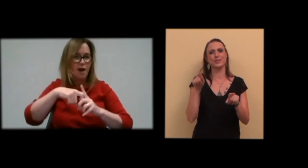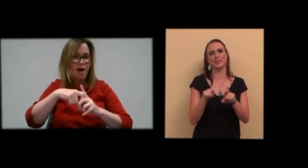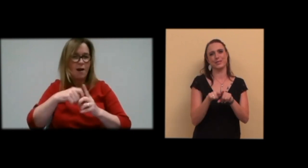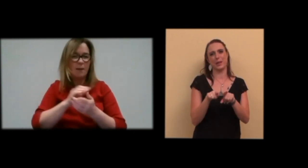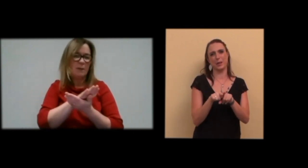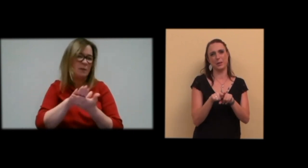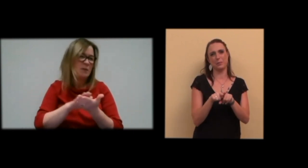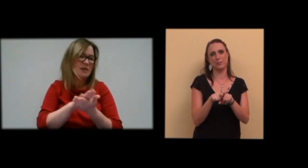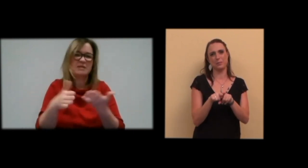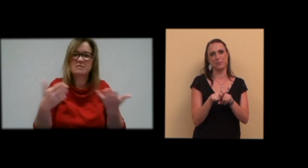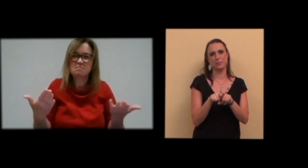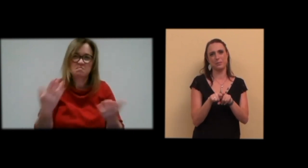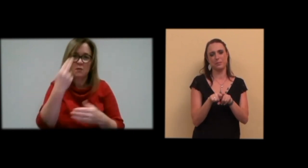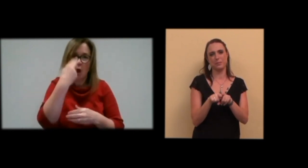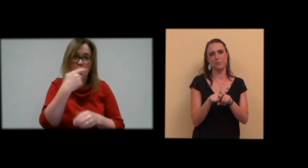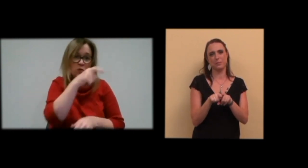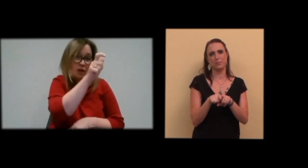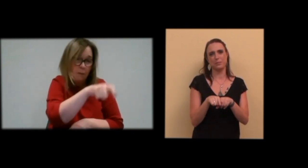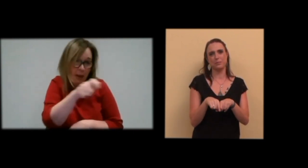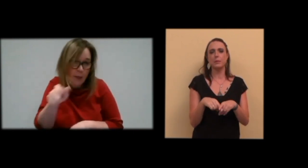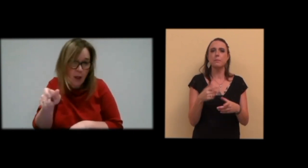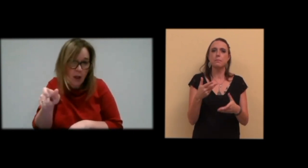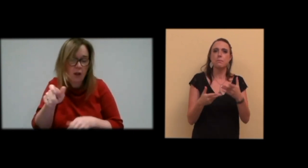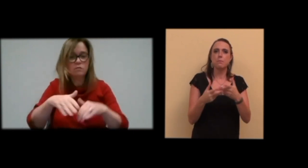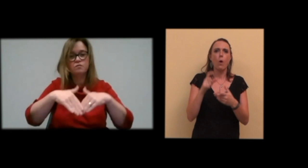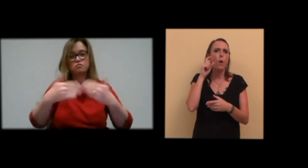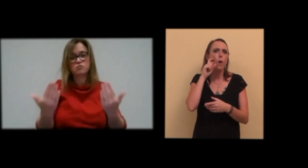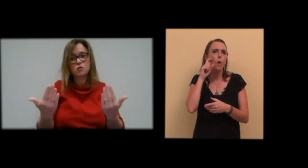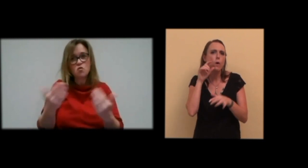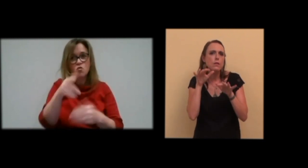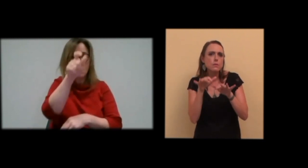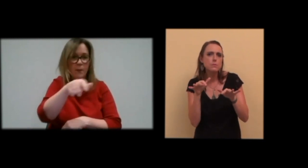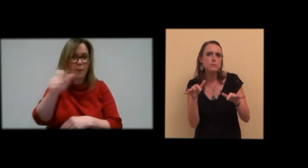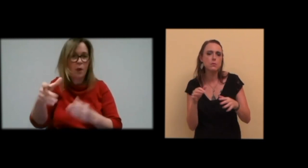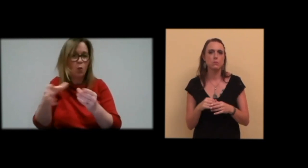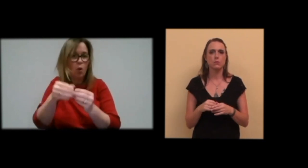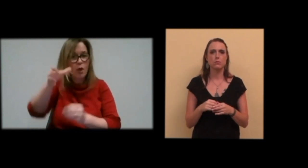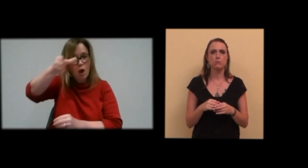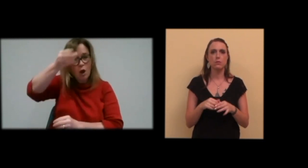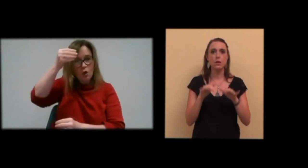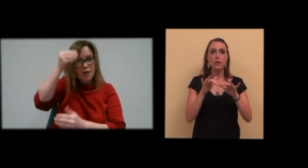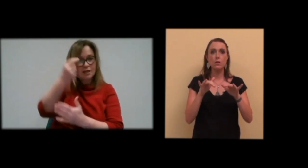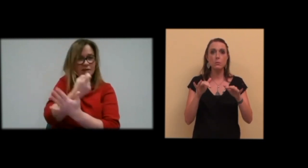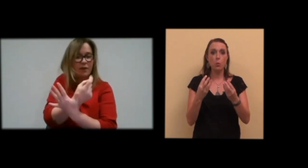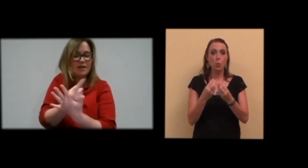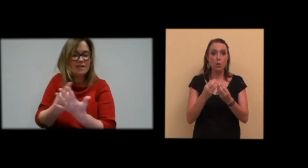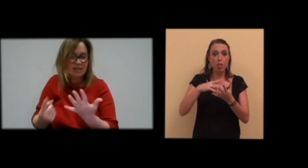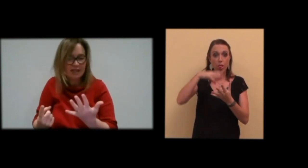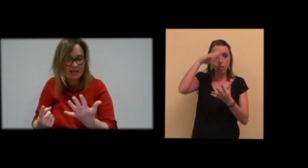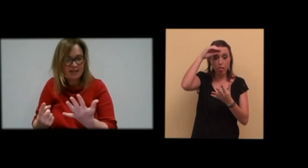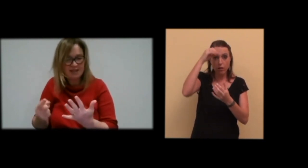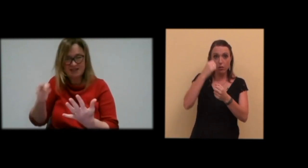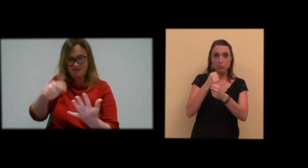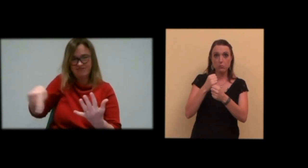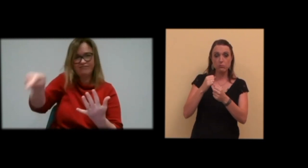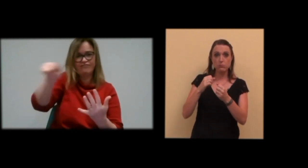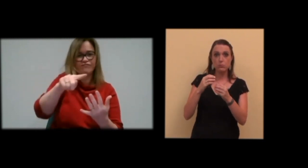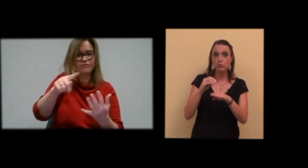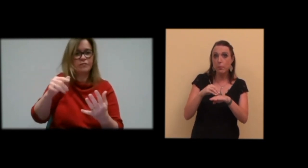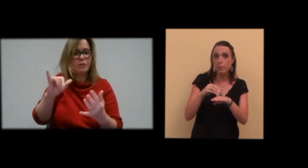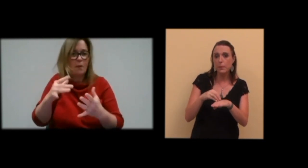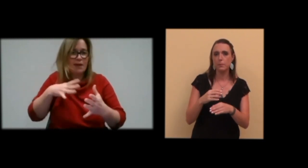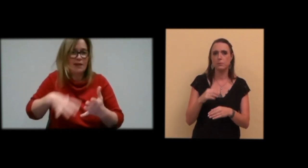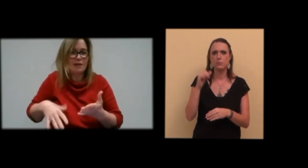adults. And that's a law that we have in the UK here. So that could be perhaps older people or people with